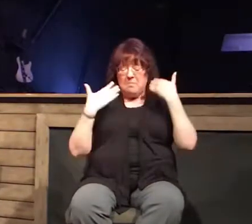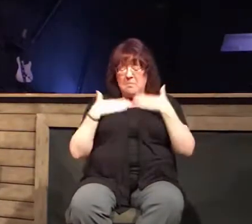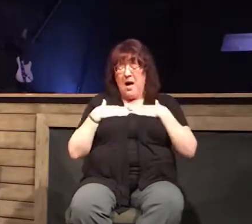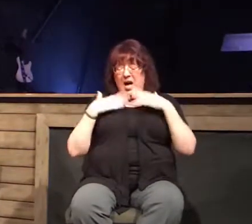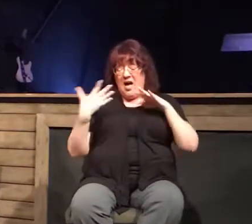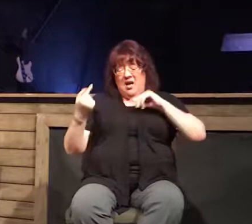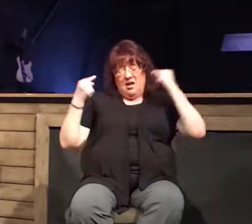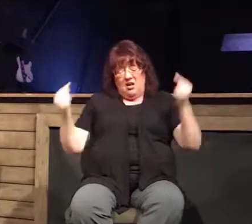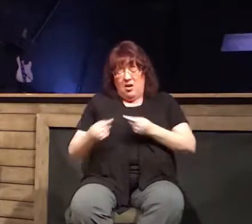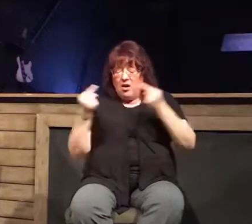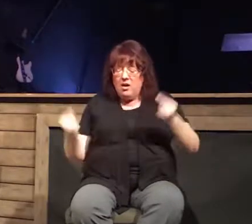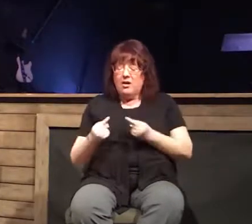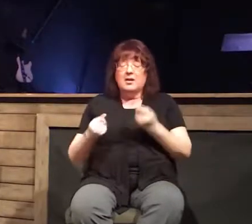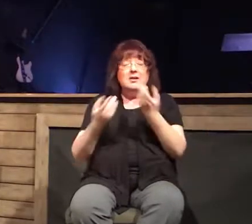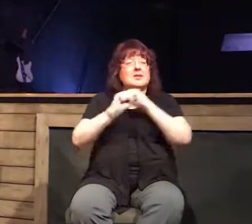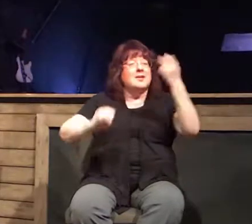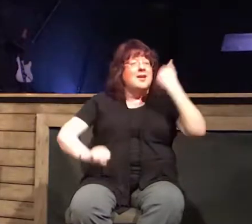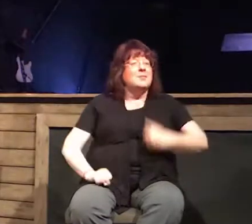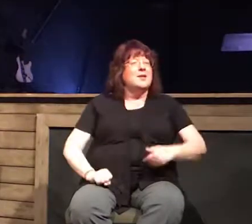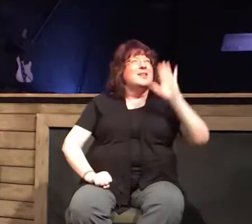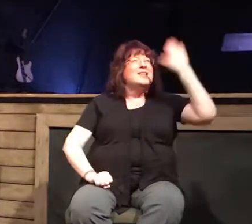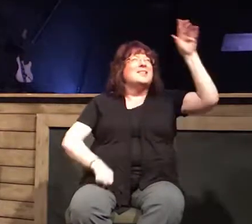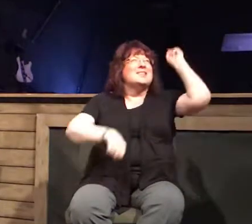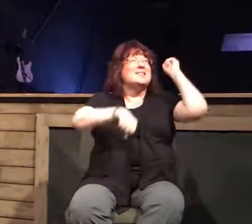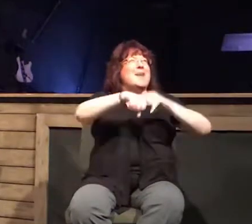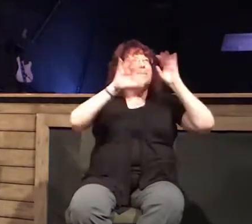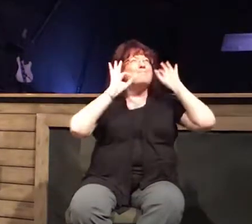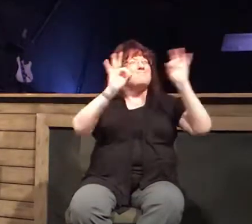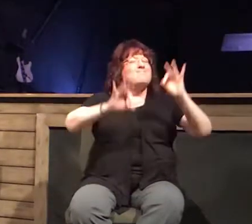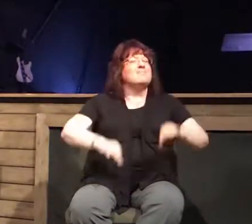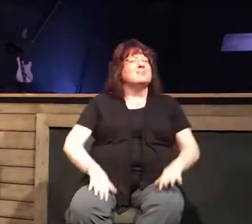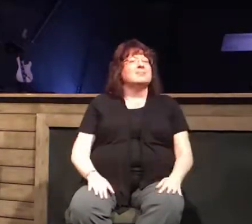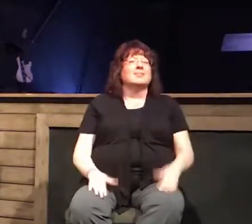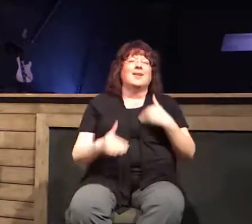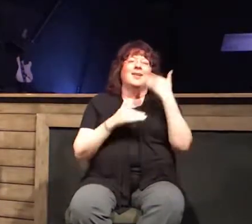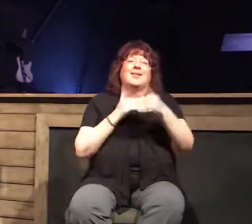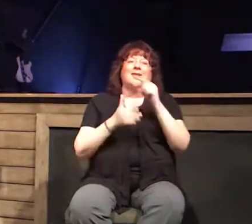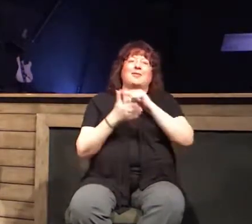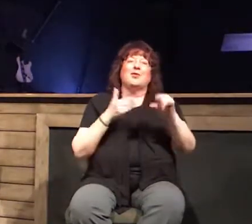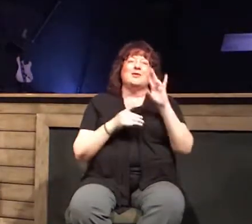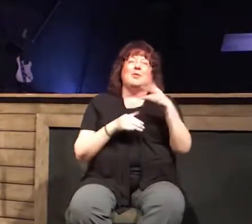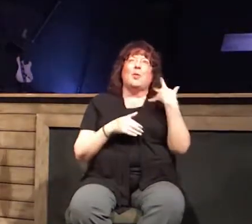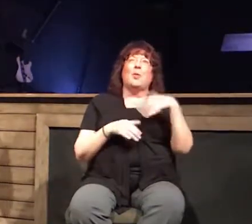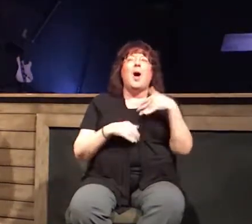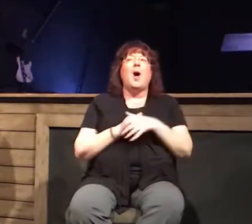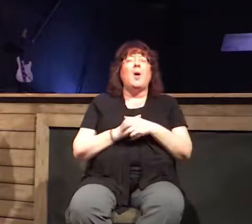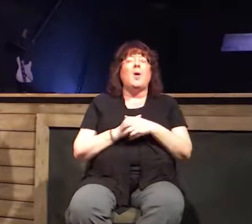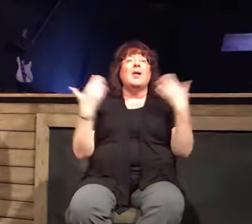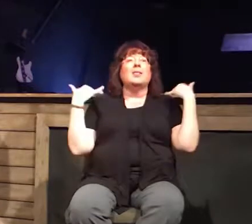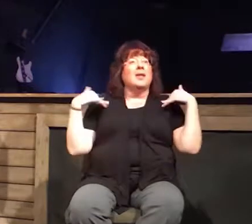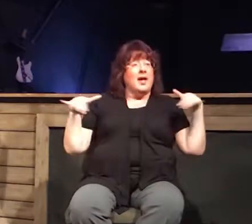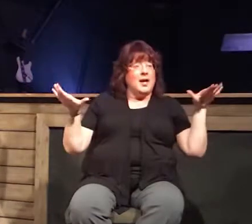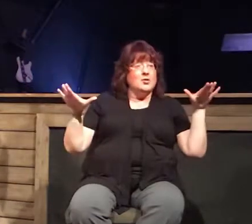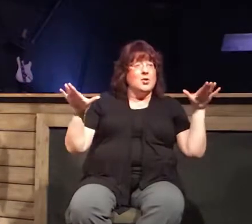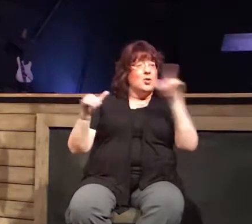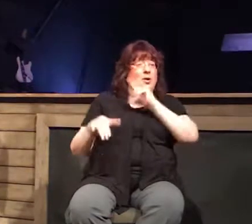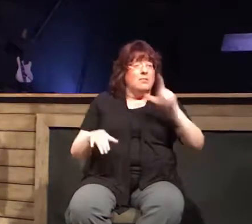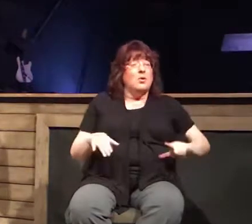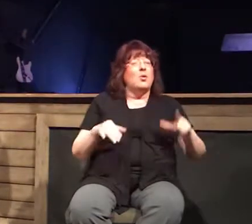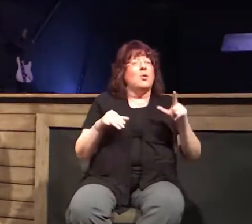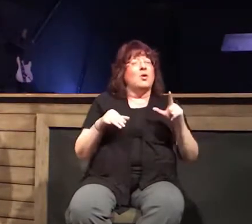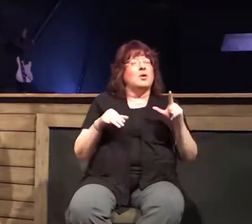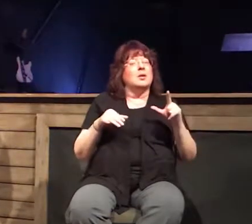my affliction. And he rescued me at just his right time. And this next part is so good. Verse 7. He says this: the angel of the